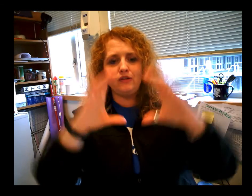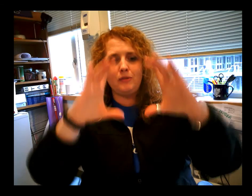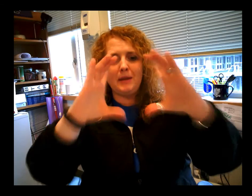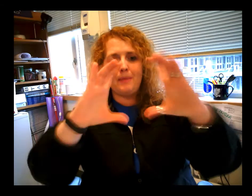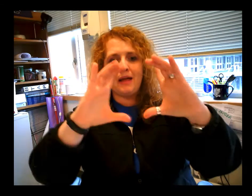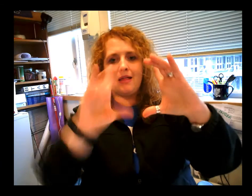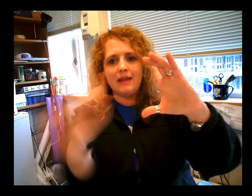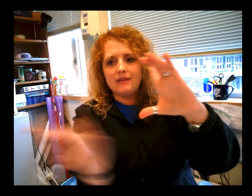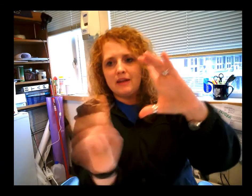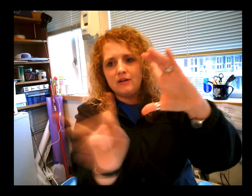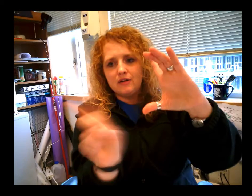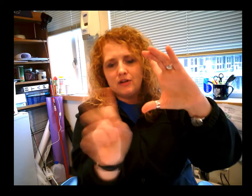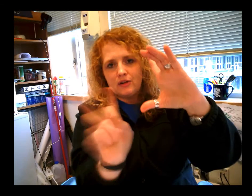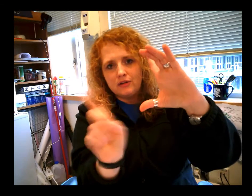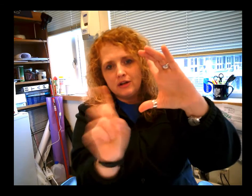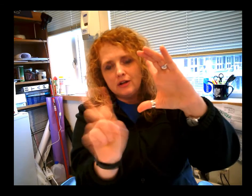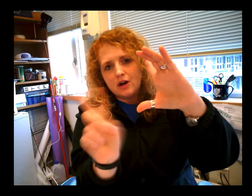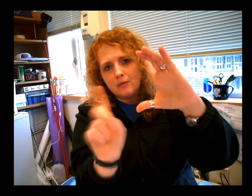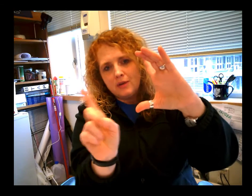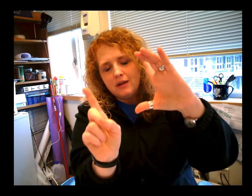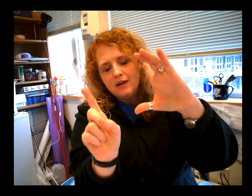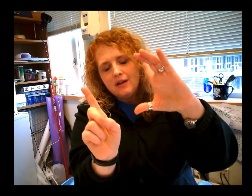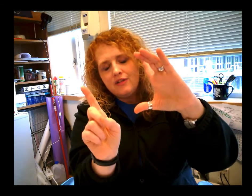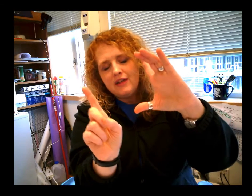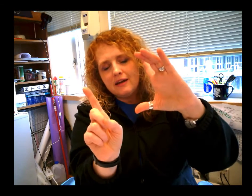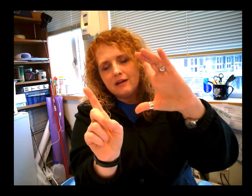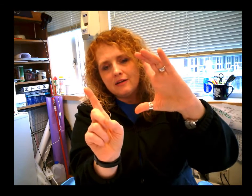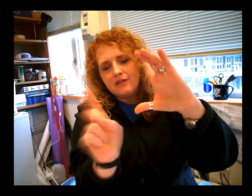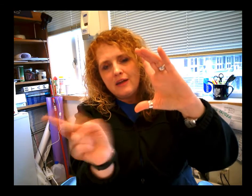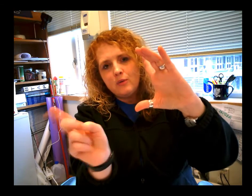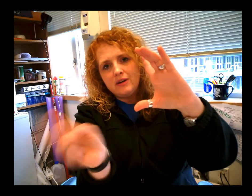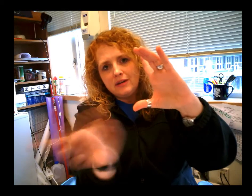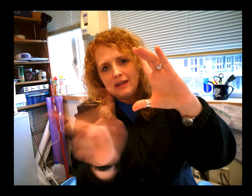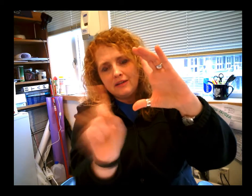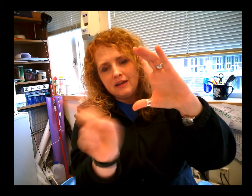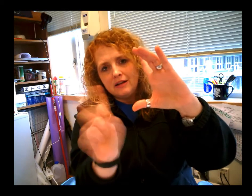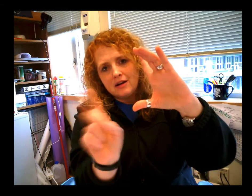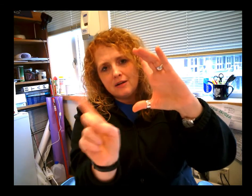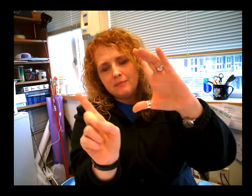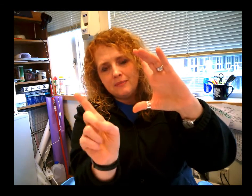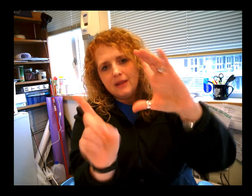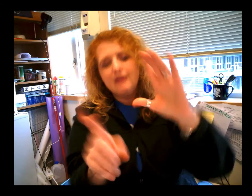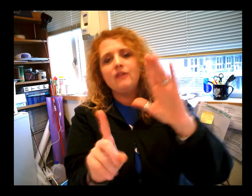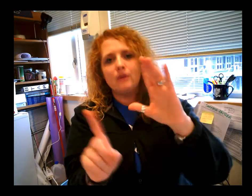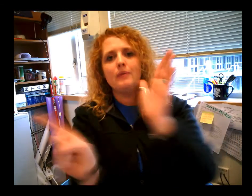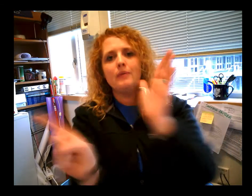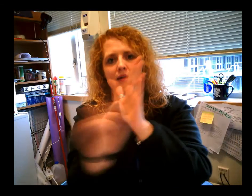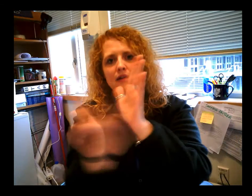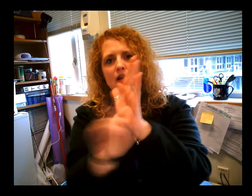be a bell and then the alarm, the thing would hit the alarm. So,